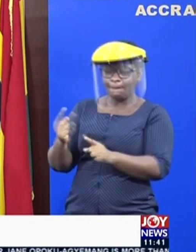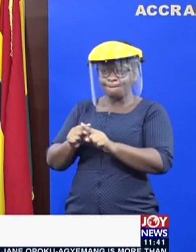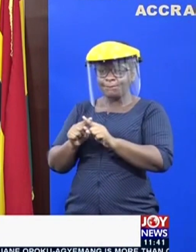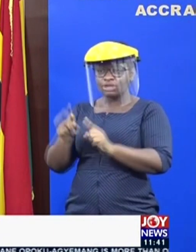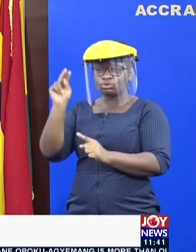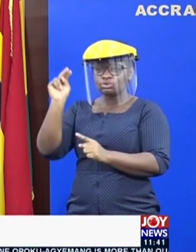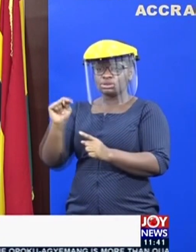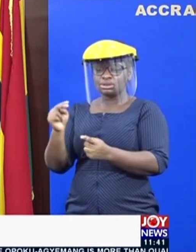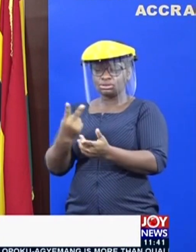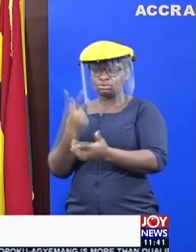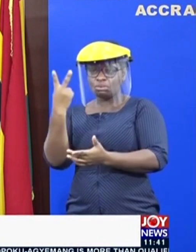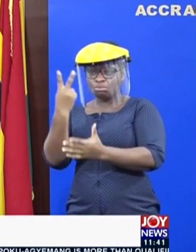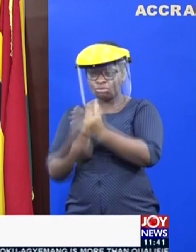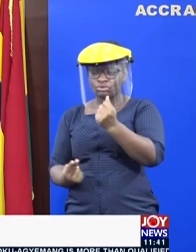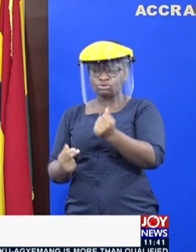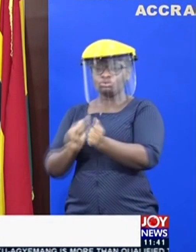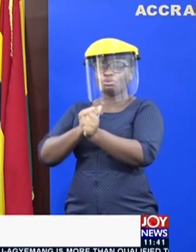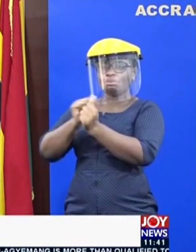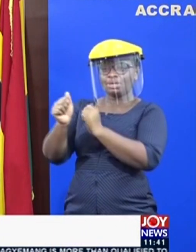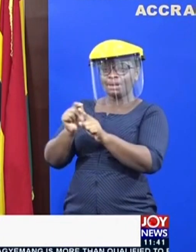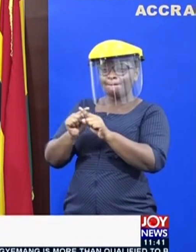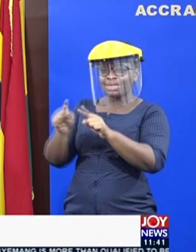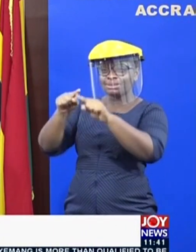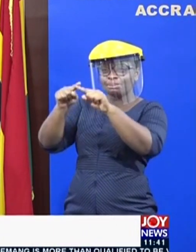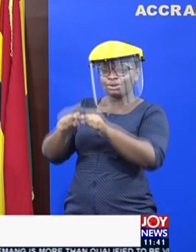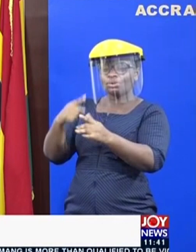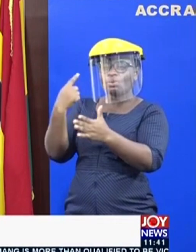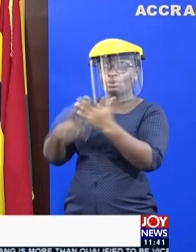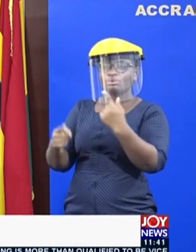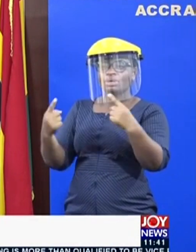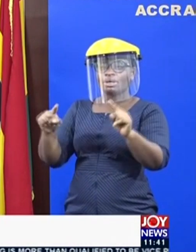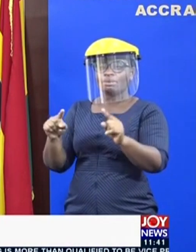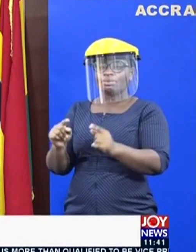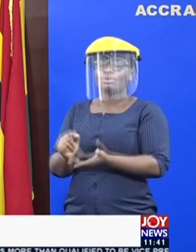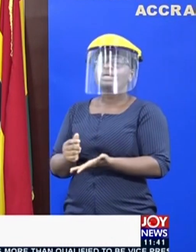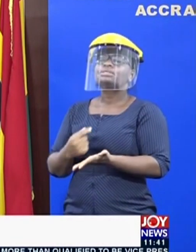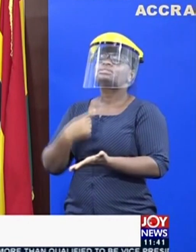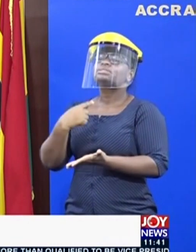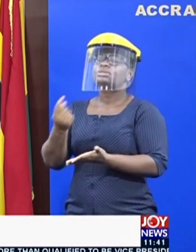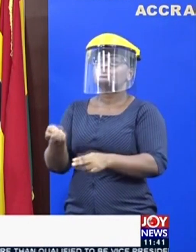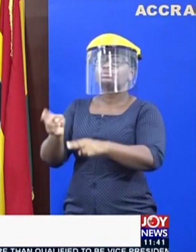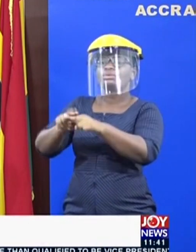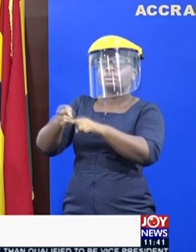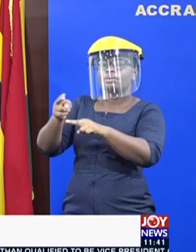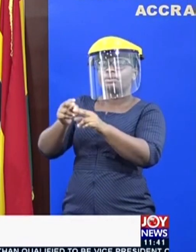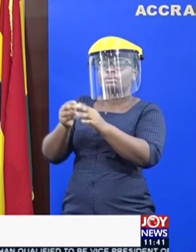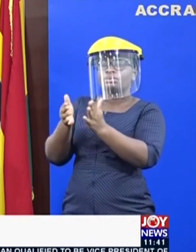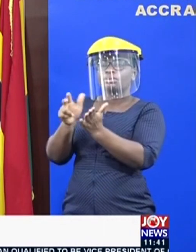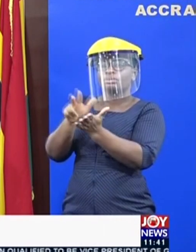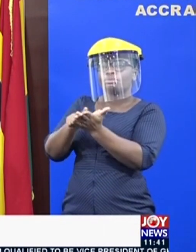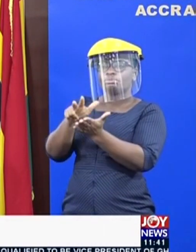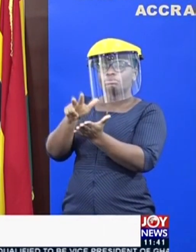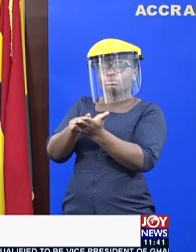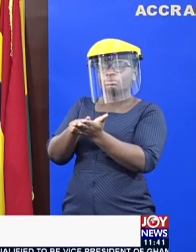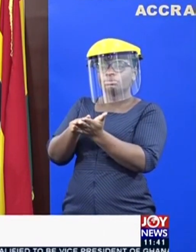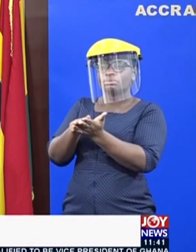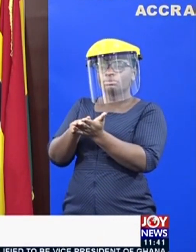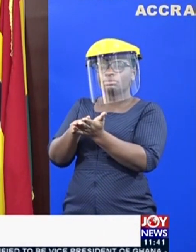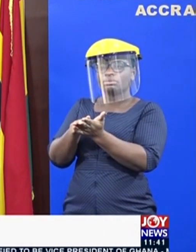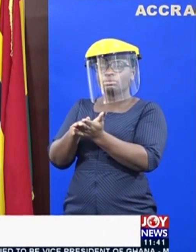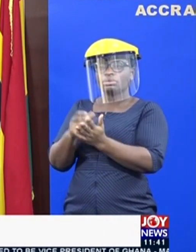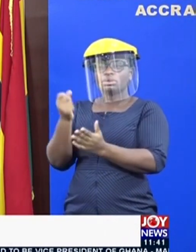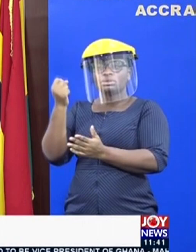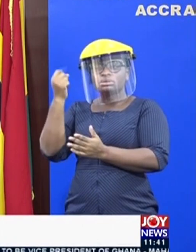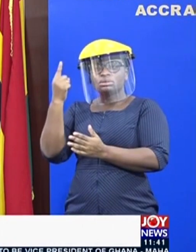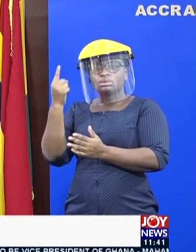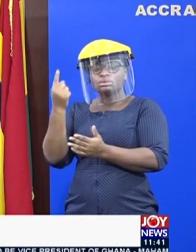that kit has passed. So depending on what it is, we will tell you to improve on that part And the manufacturer understands what to do to